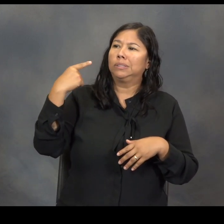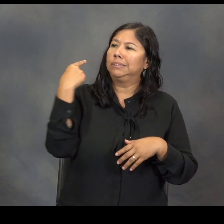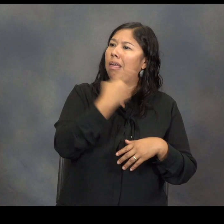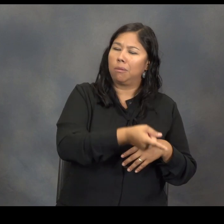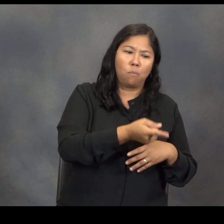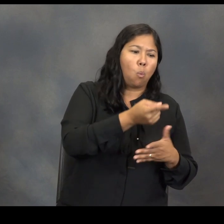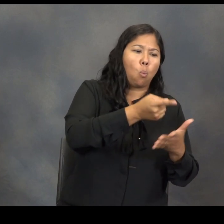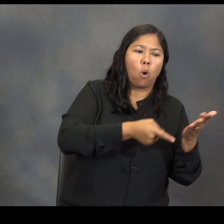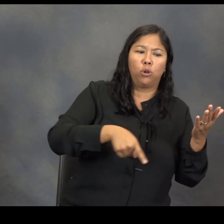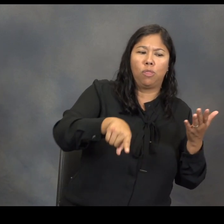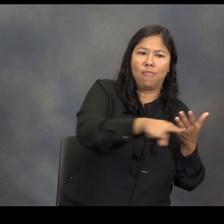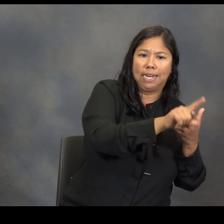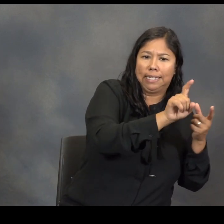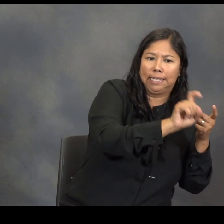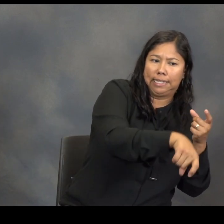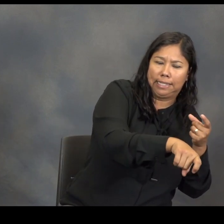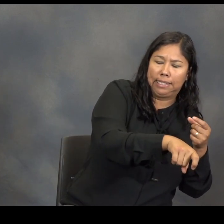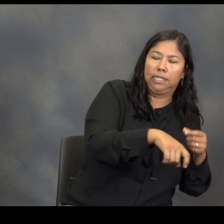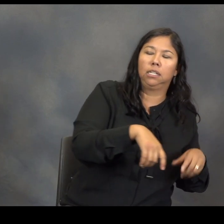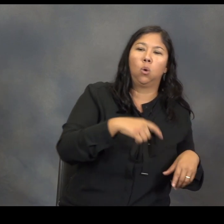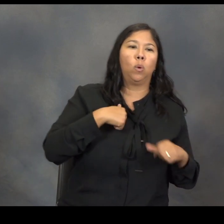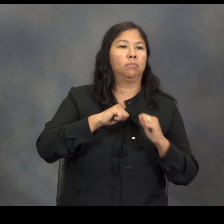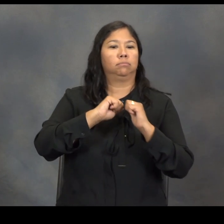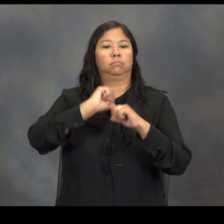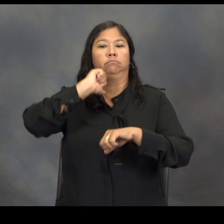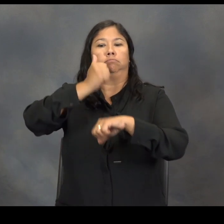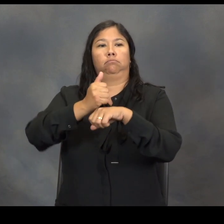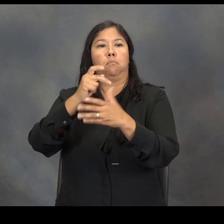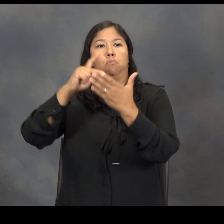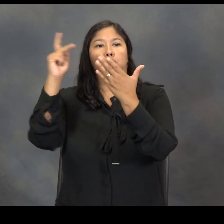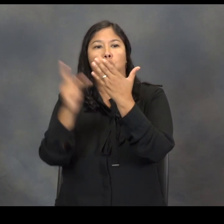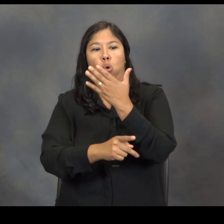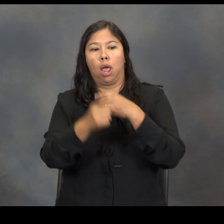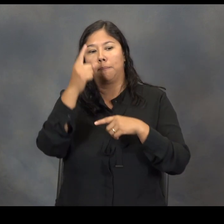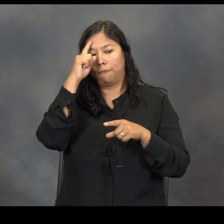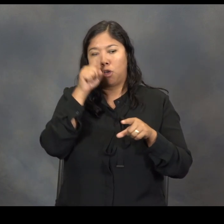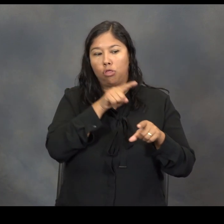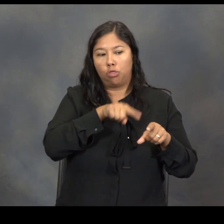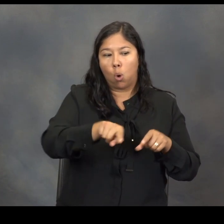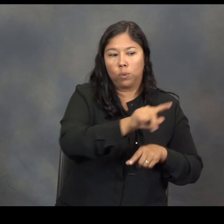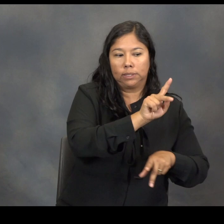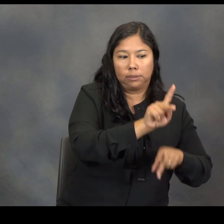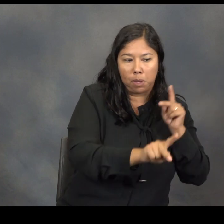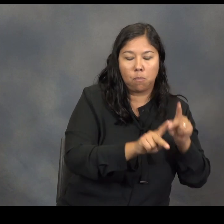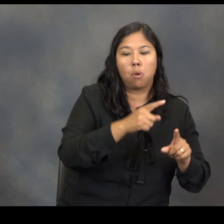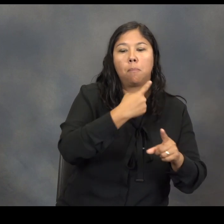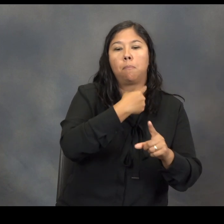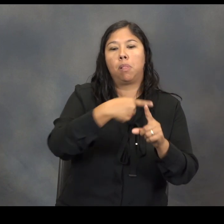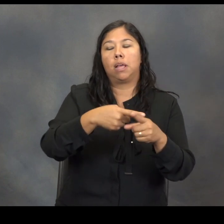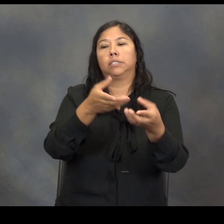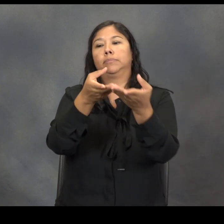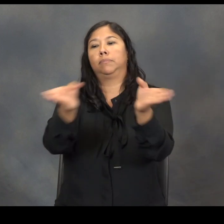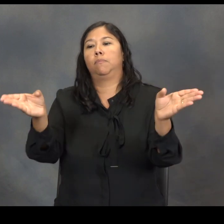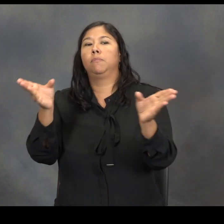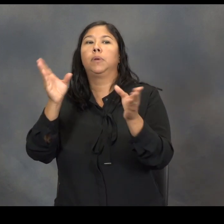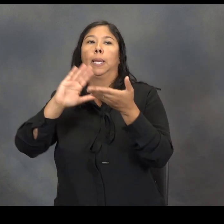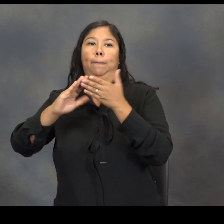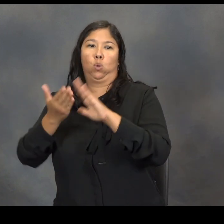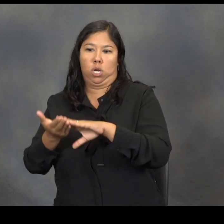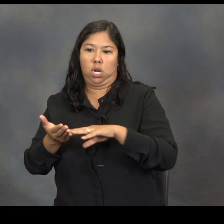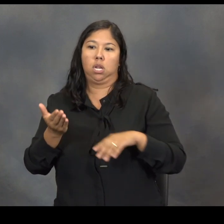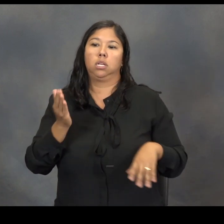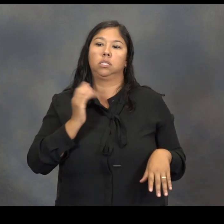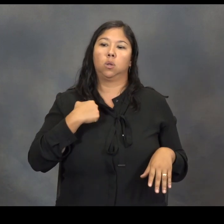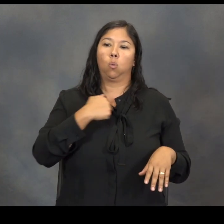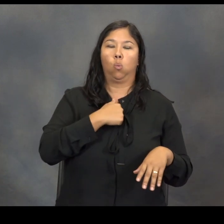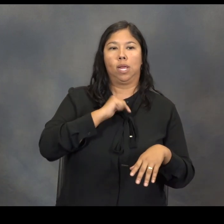there? And designing a program not just for our participants. I want to make sure that it's available to the community at large. So trying to